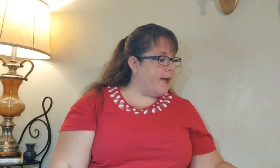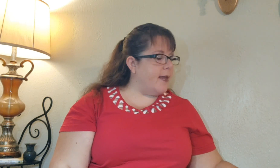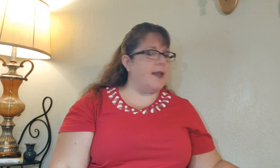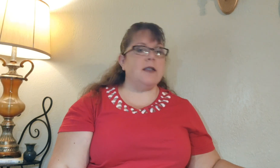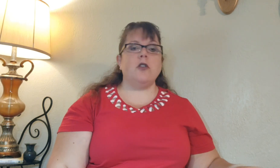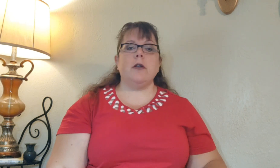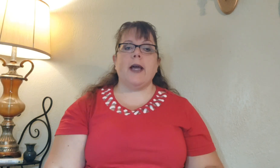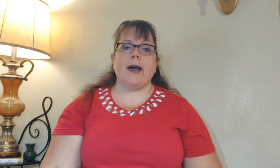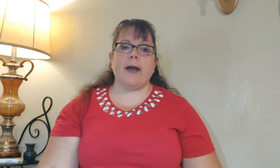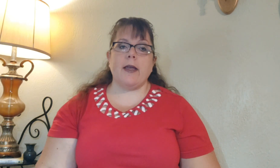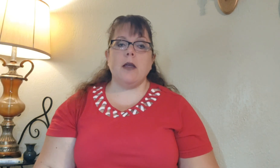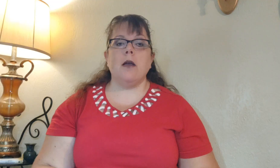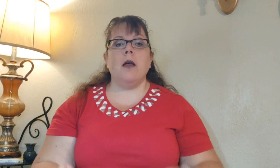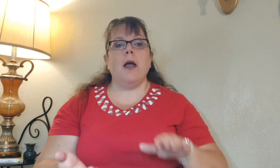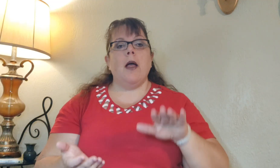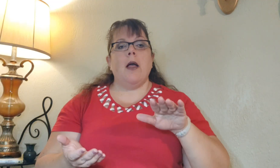And then to die,